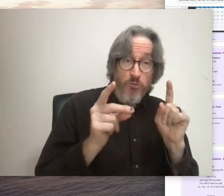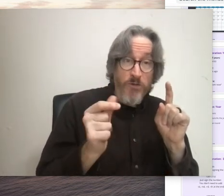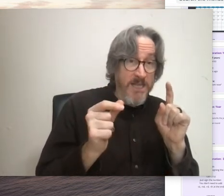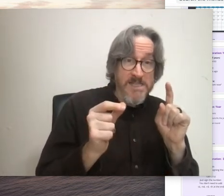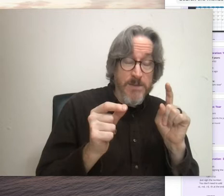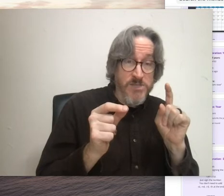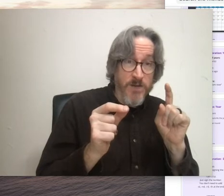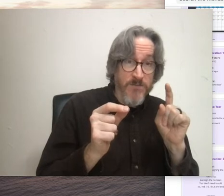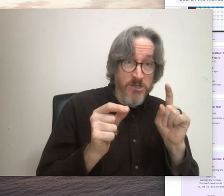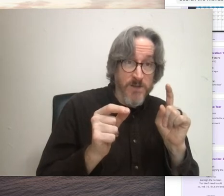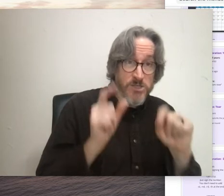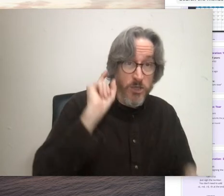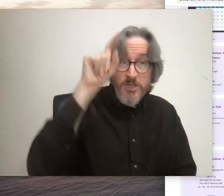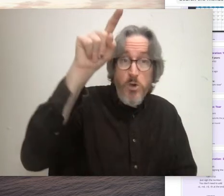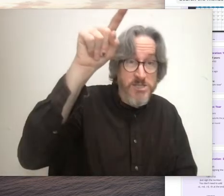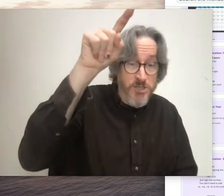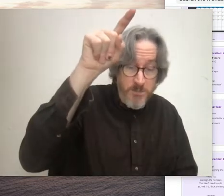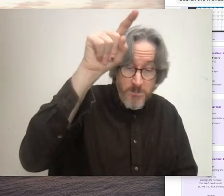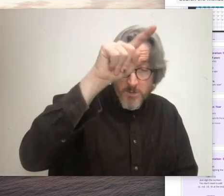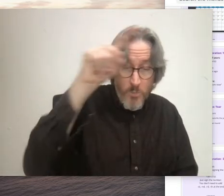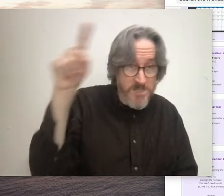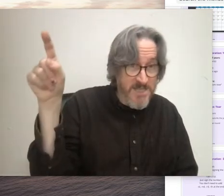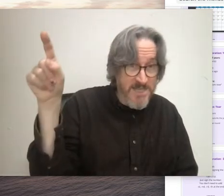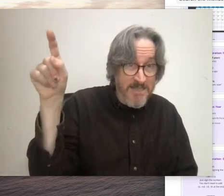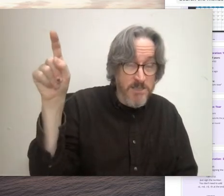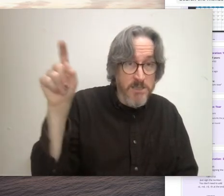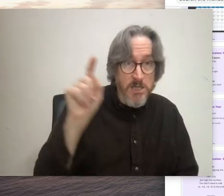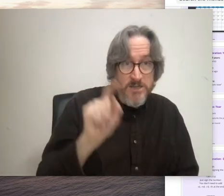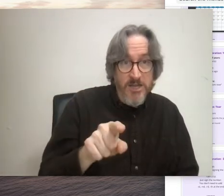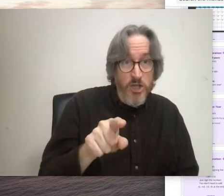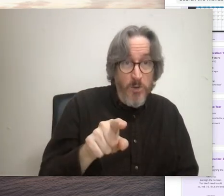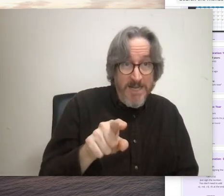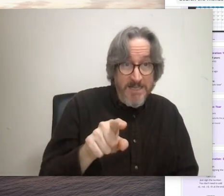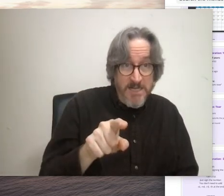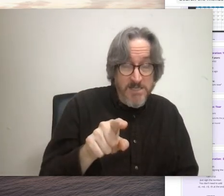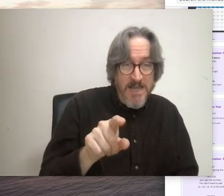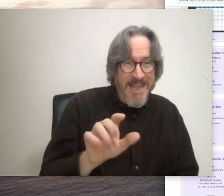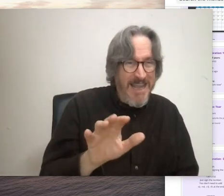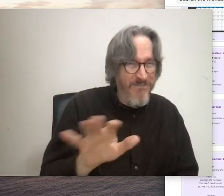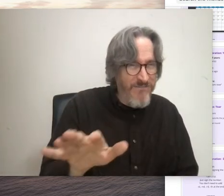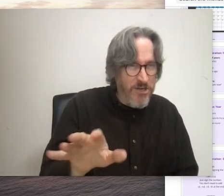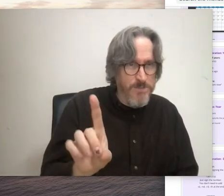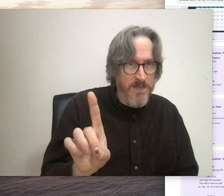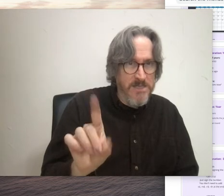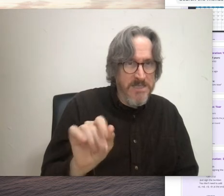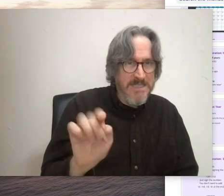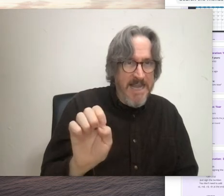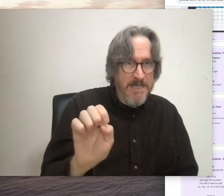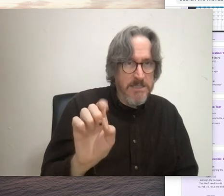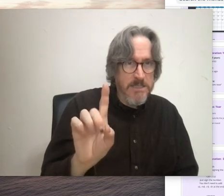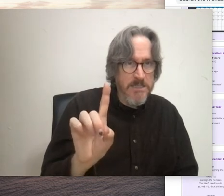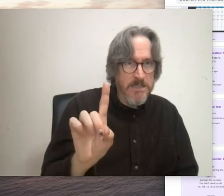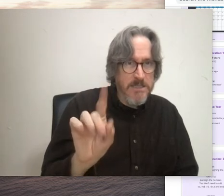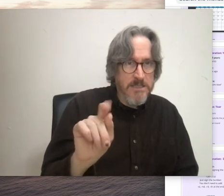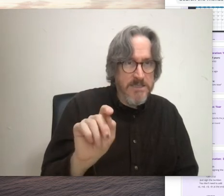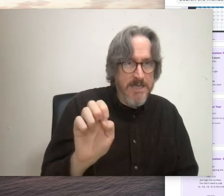It'll be really easy to miss what he fingerspells. Look at the question. What's the date? Then look at what he does. He fingerspelled